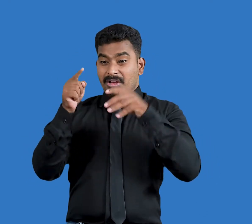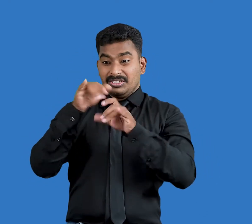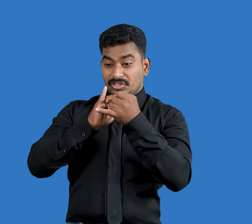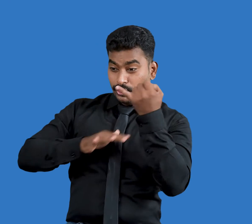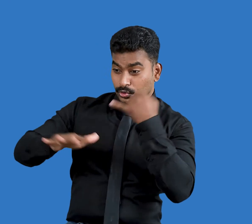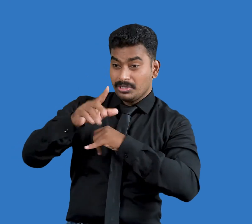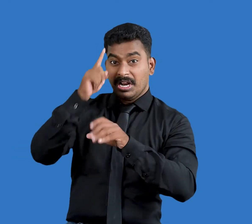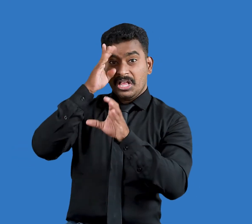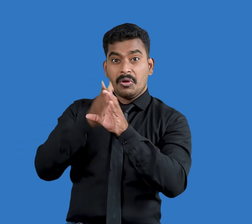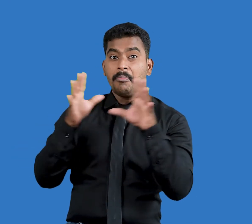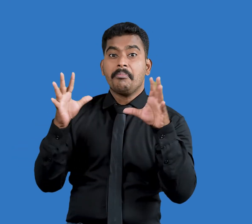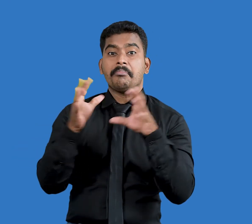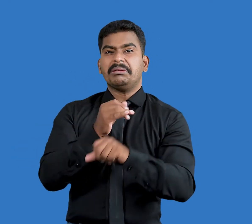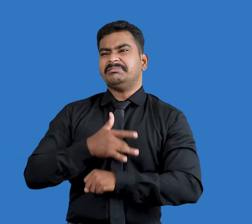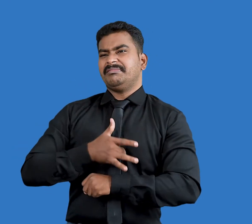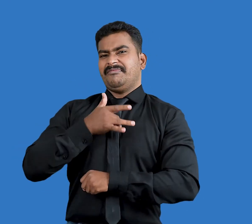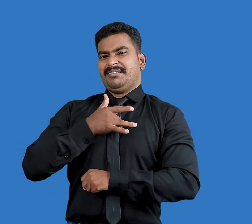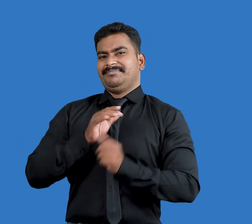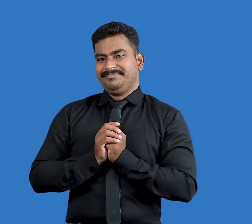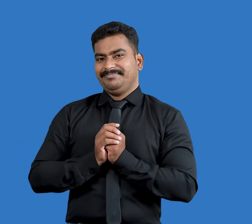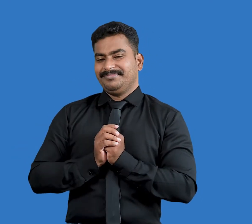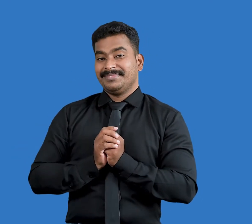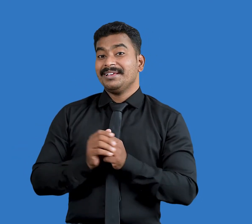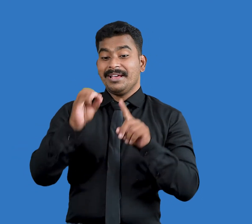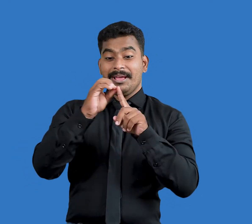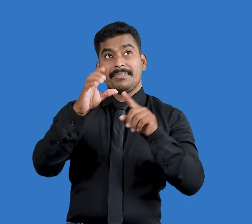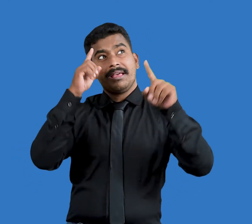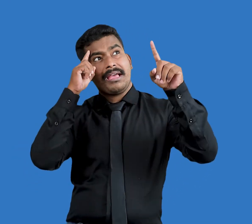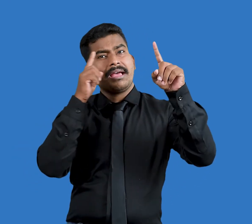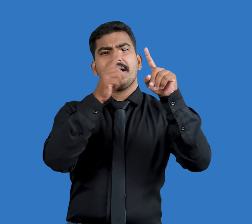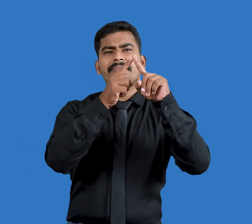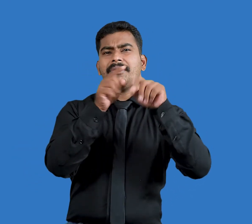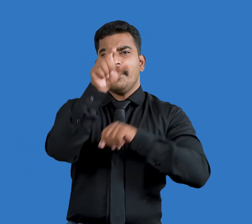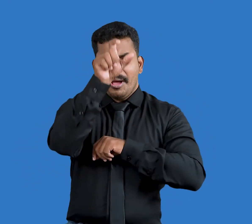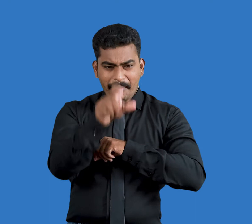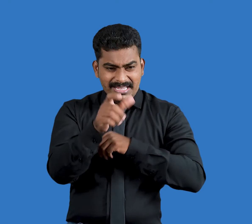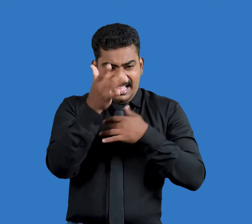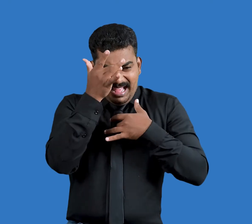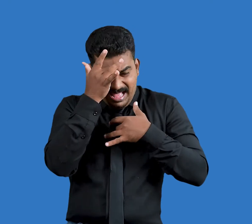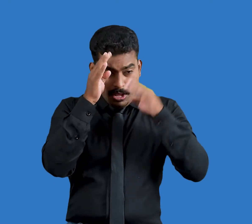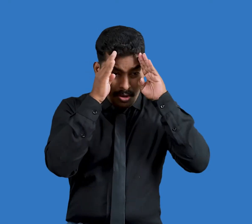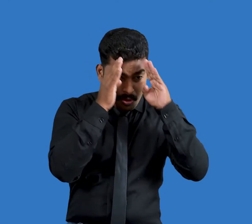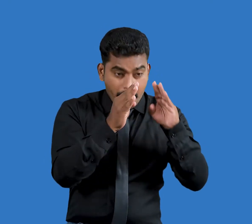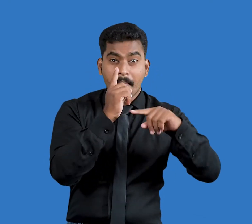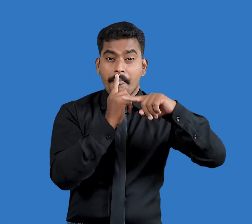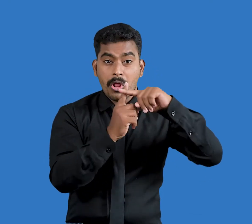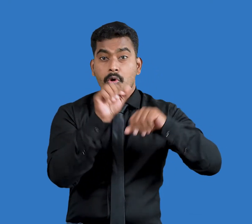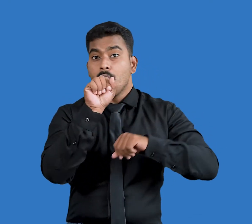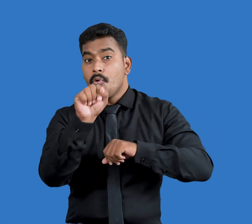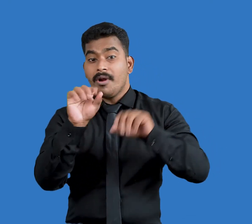enough. Palliative care also aims to reduce overall health related suffering for patients and